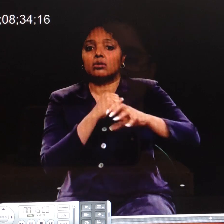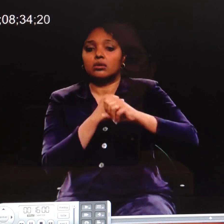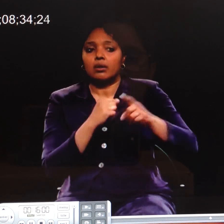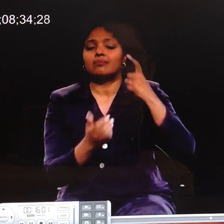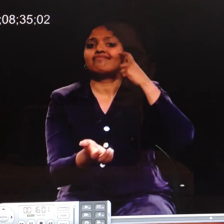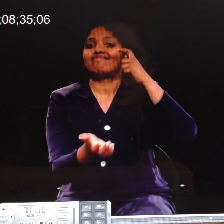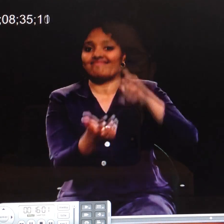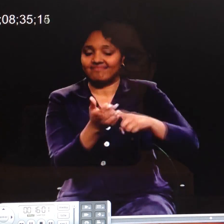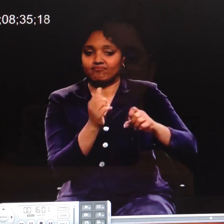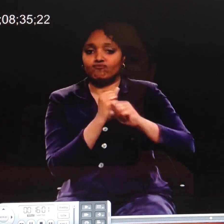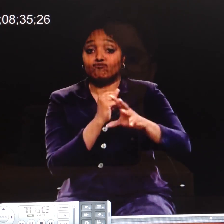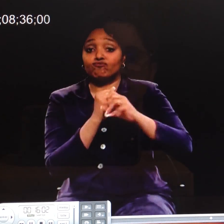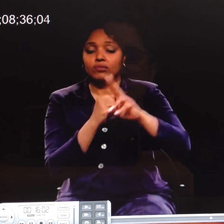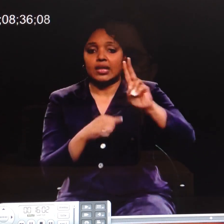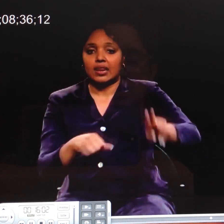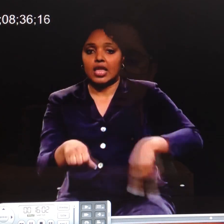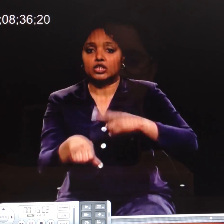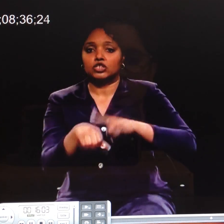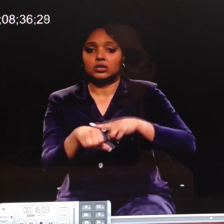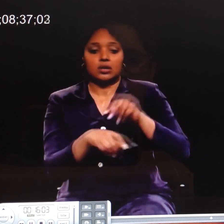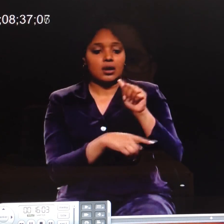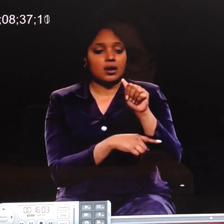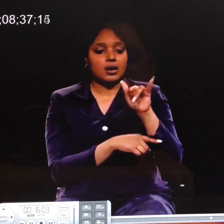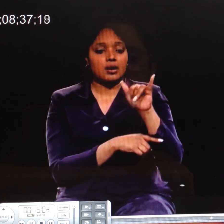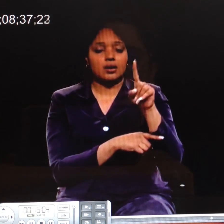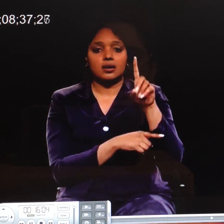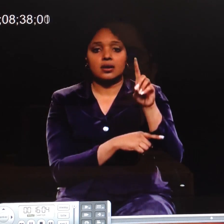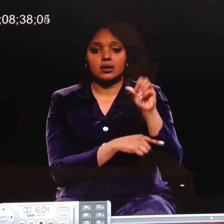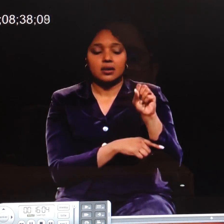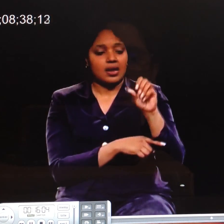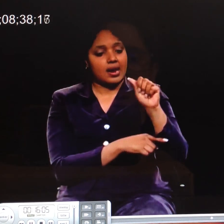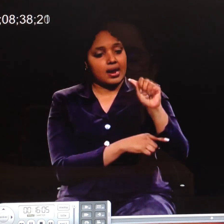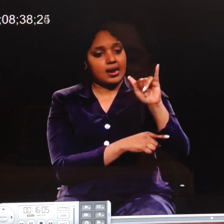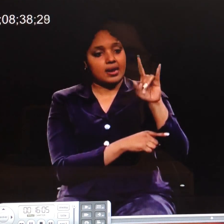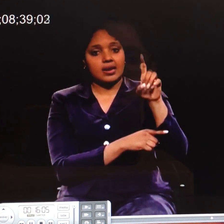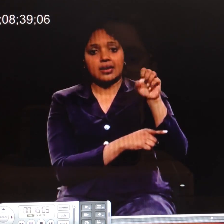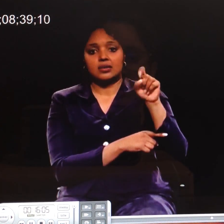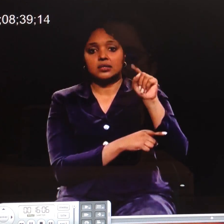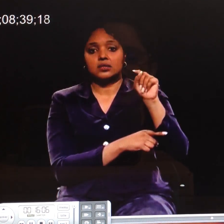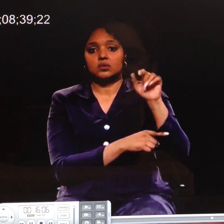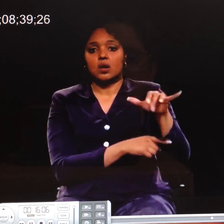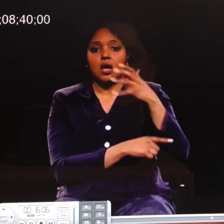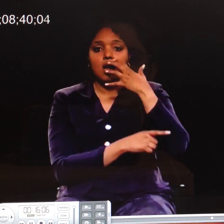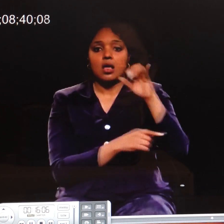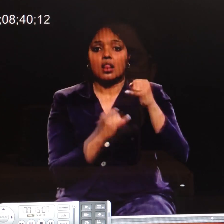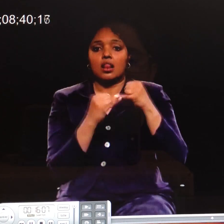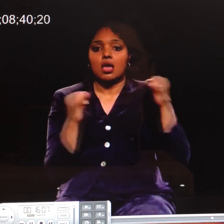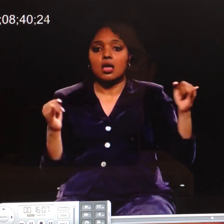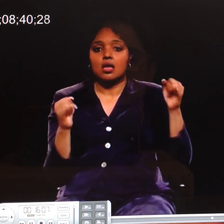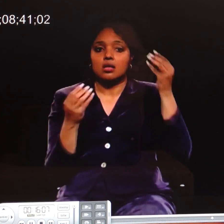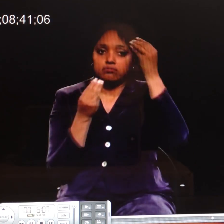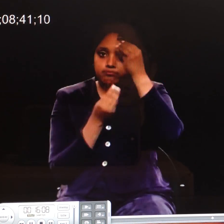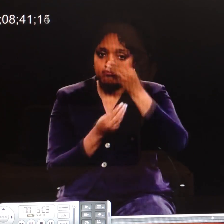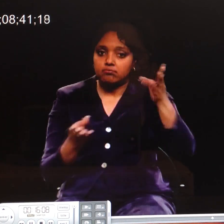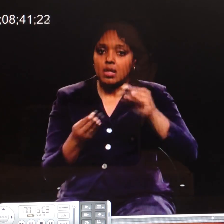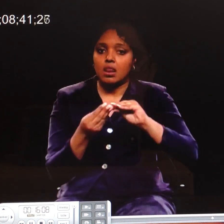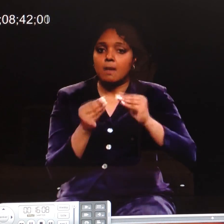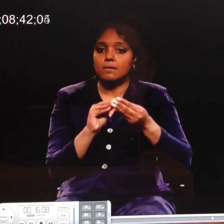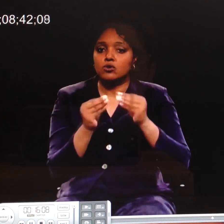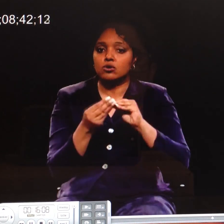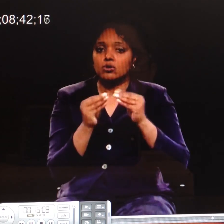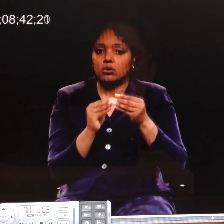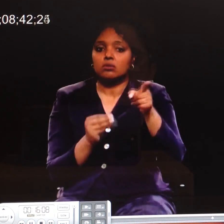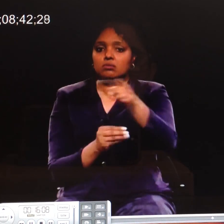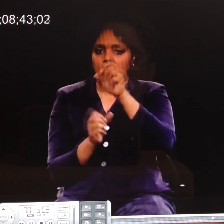finally the way to really get across to a lot of the communities was through public